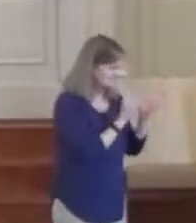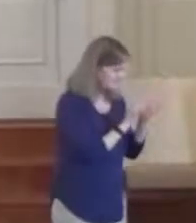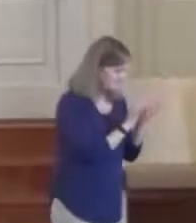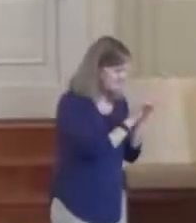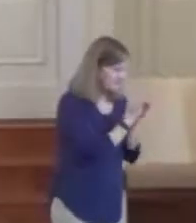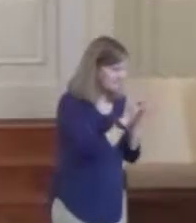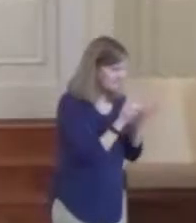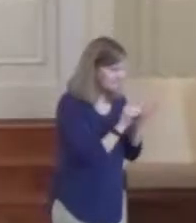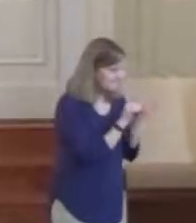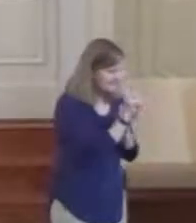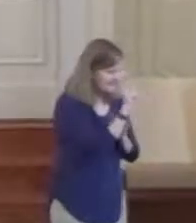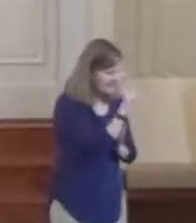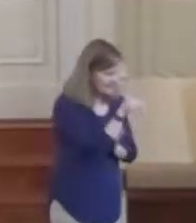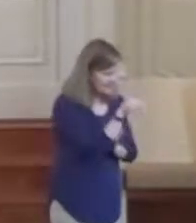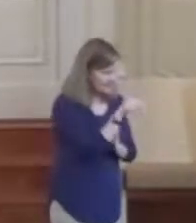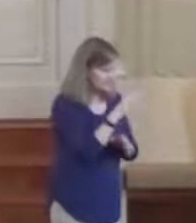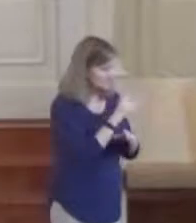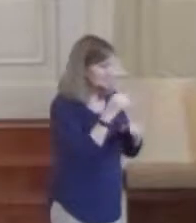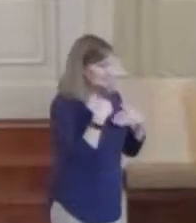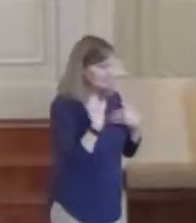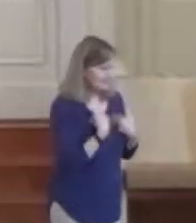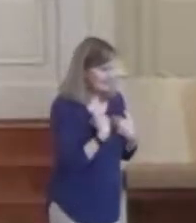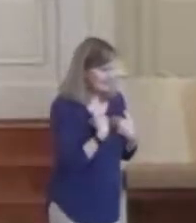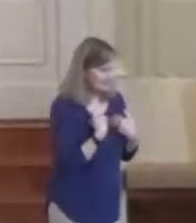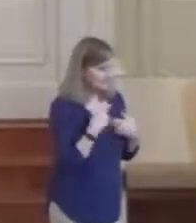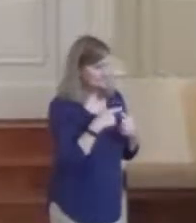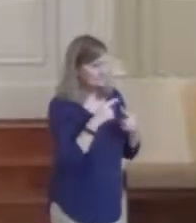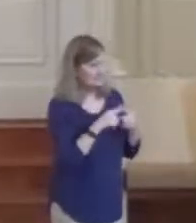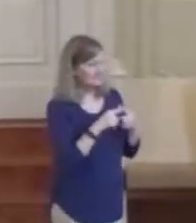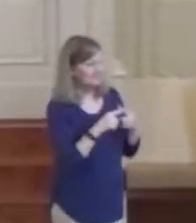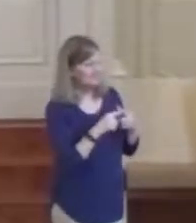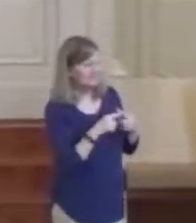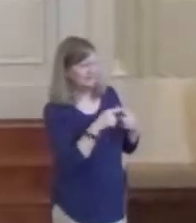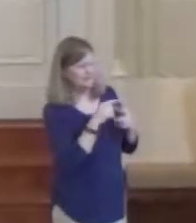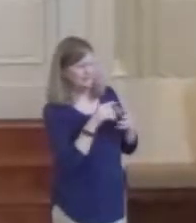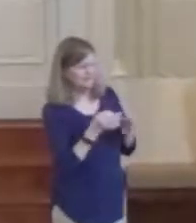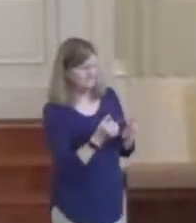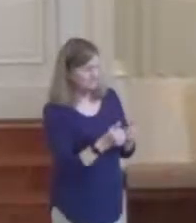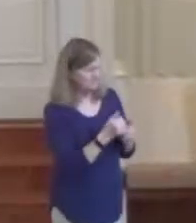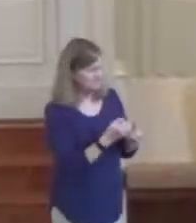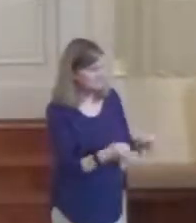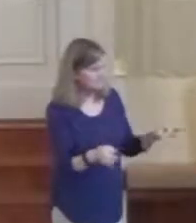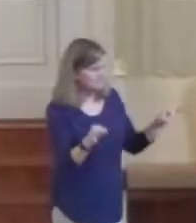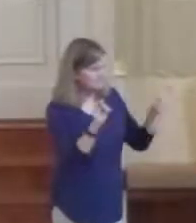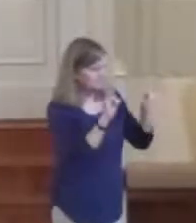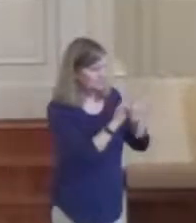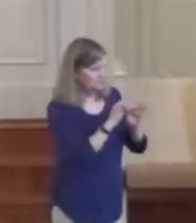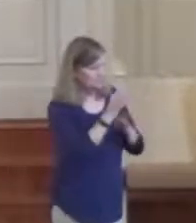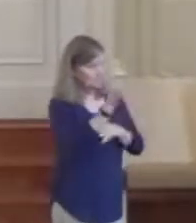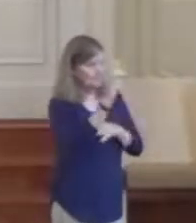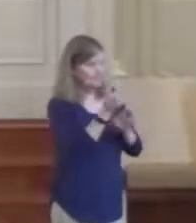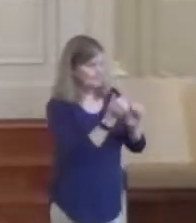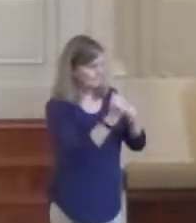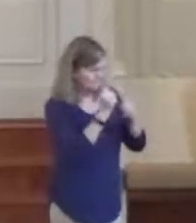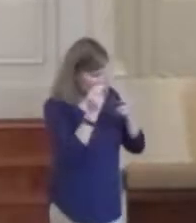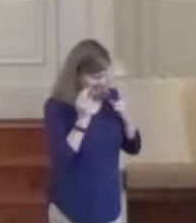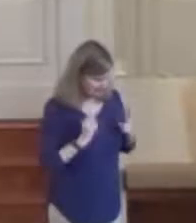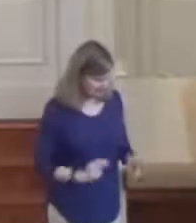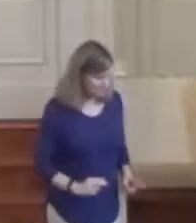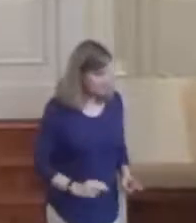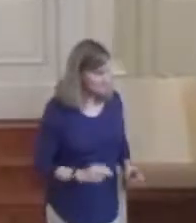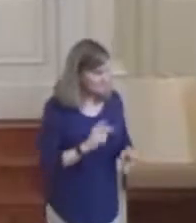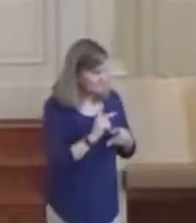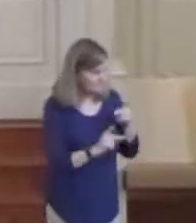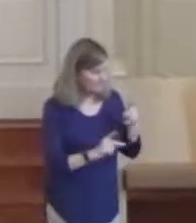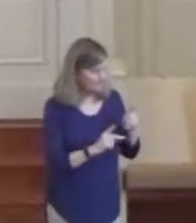ocean and upon the land. And then in the penultimate moment of creation, God makes human beings in the divine